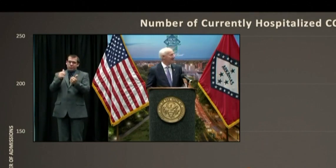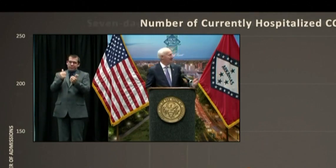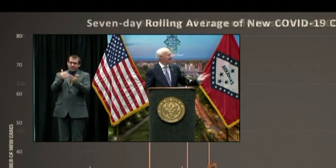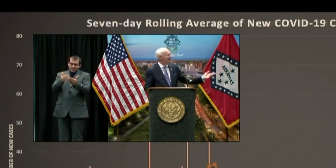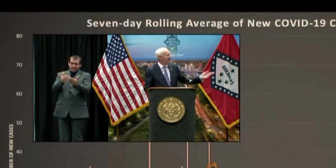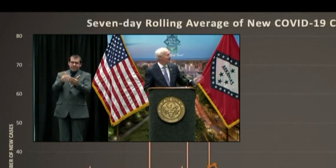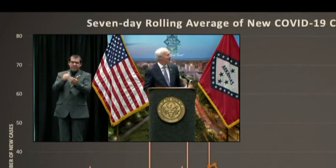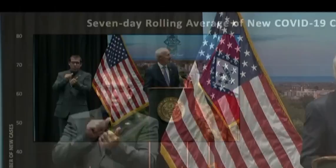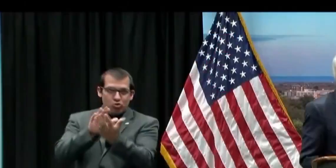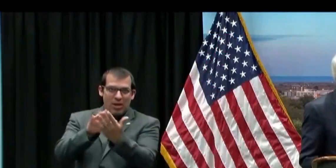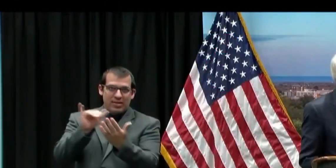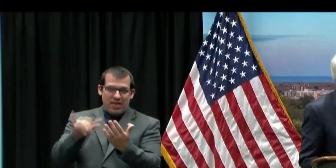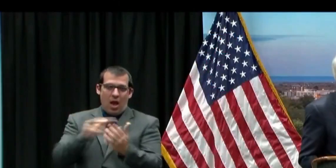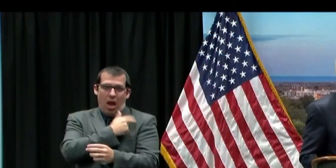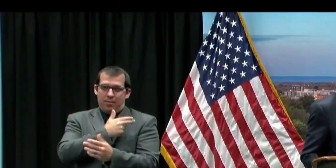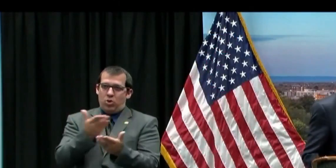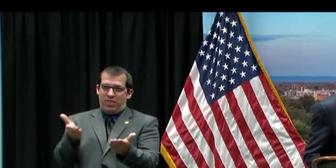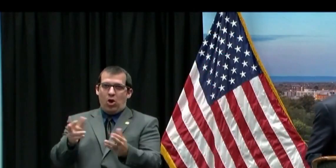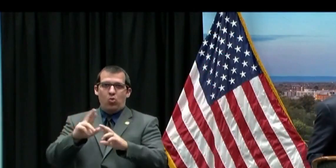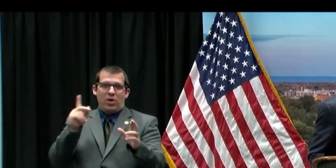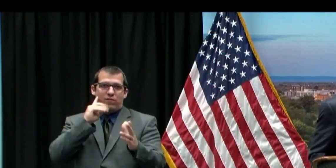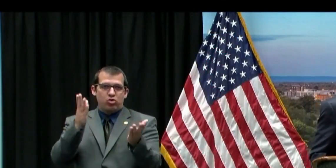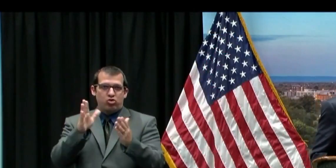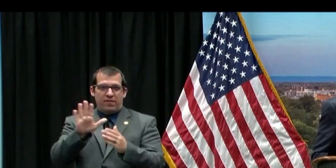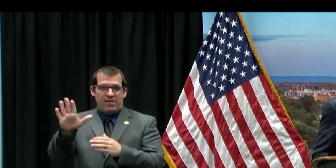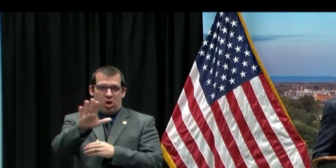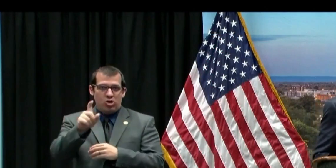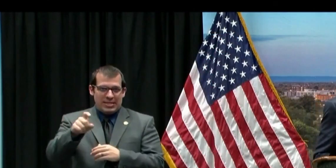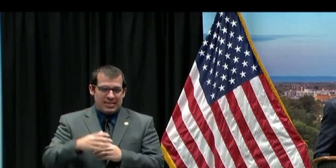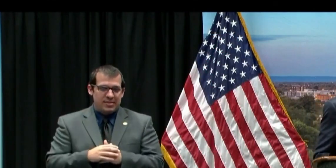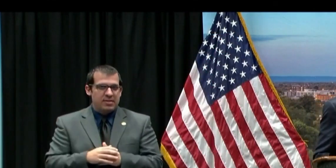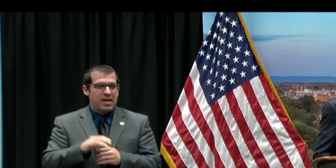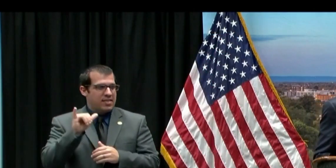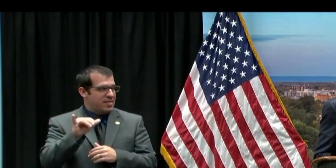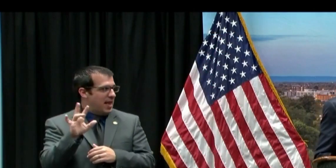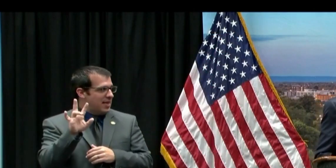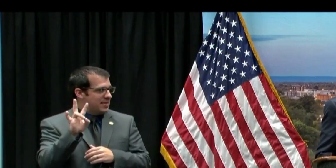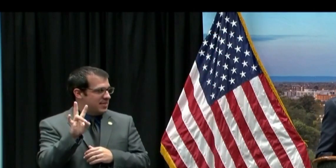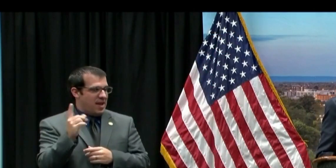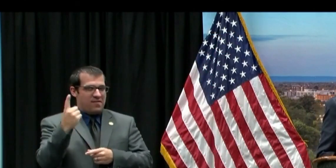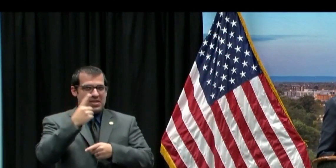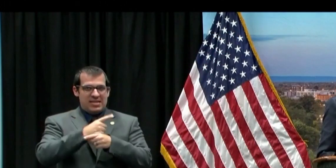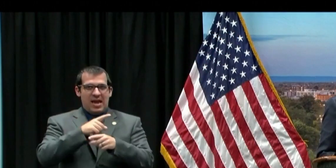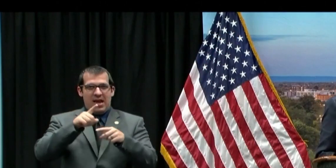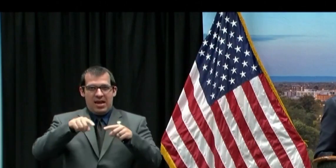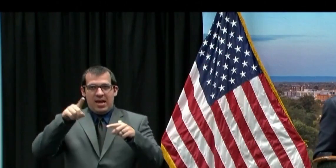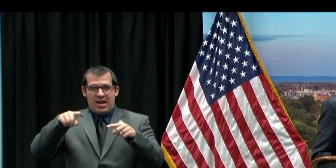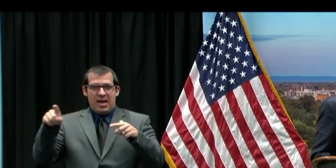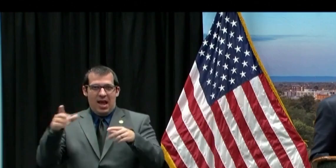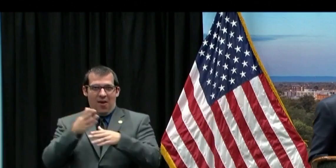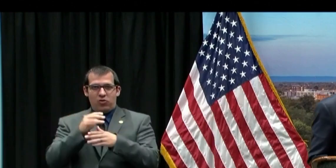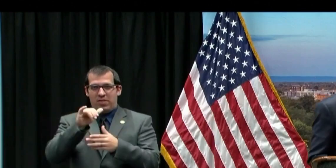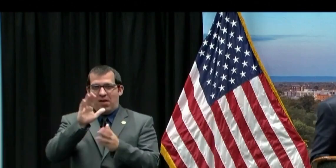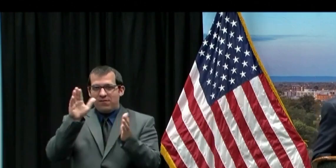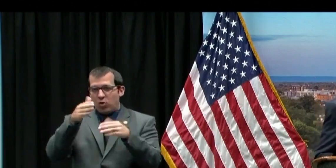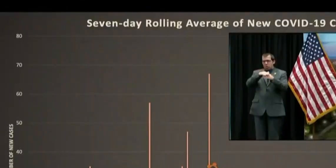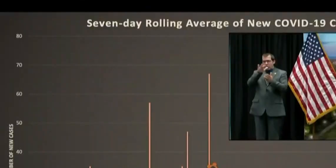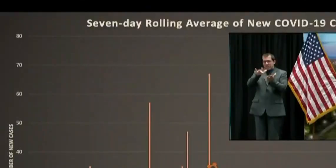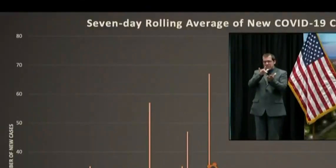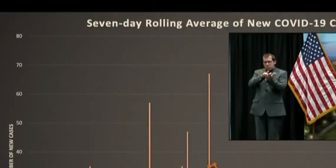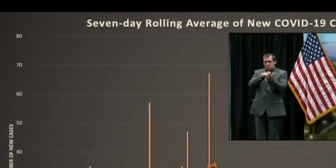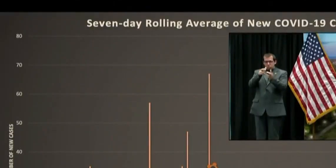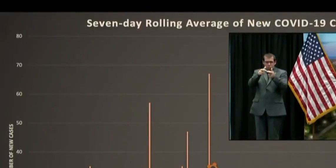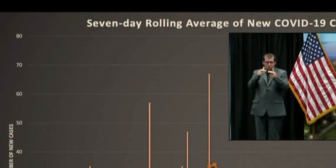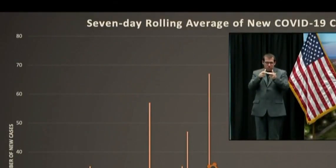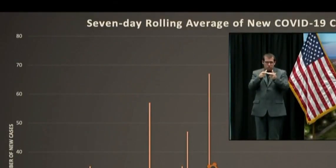needs. You go to the next one is the 7-day rolling average of cases, and now we're going to the central region. And if you have to put